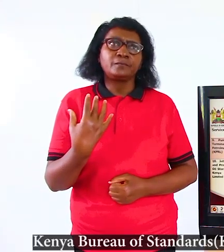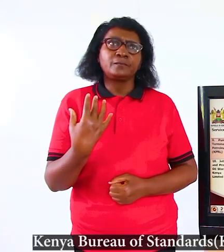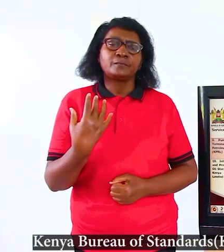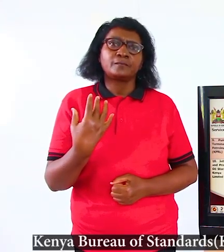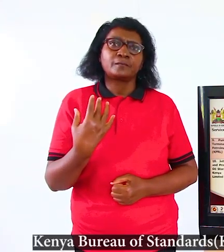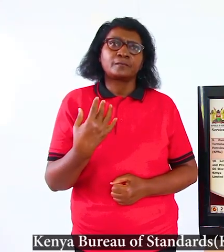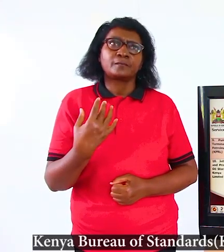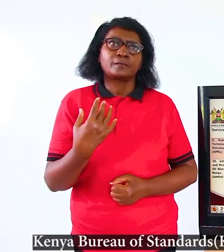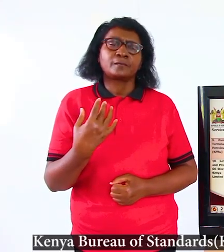Kenya Bureau of Standards